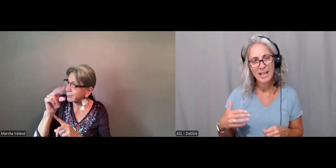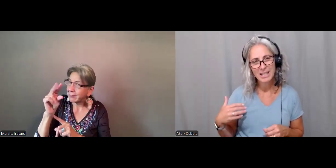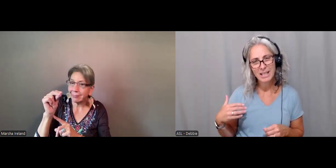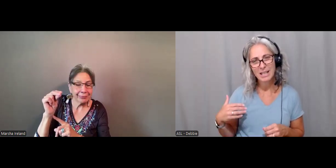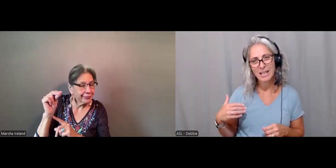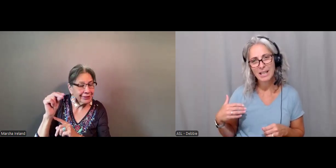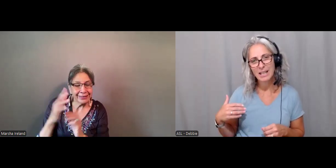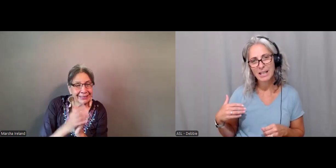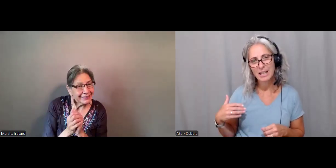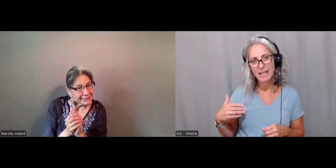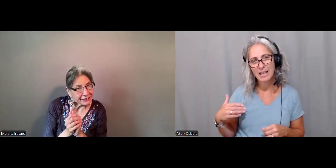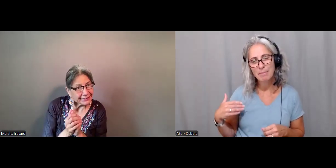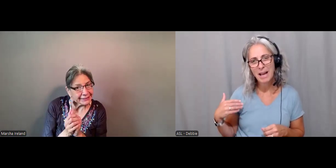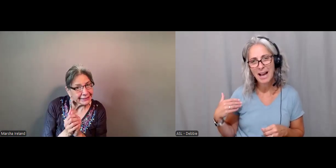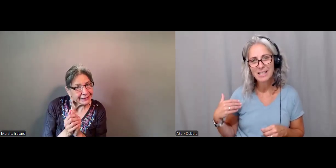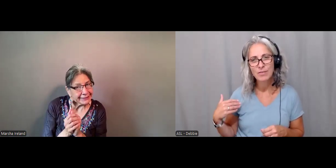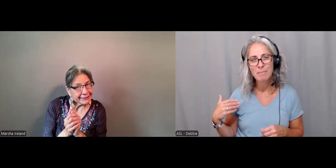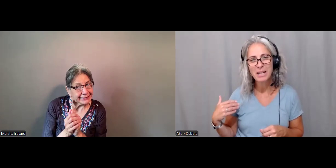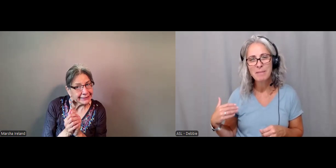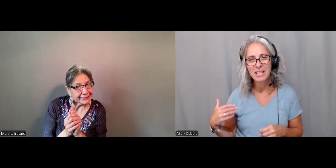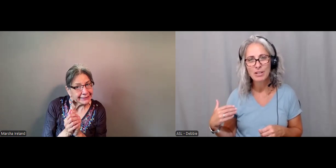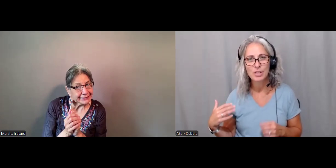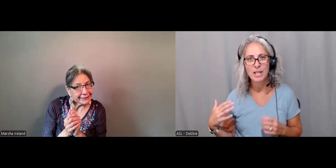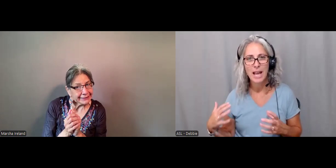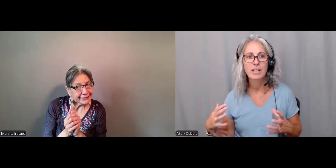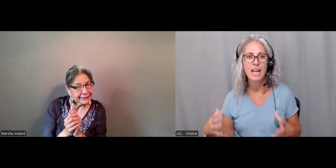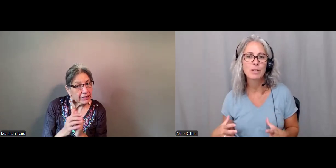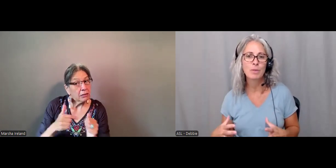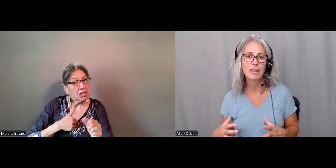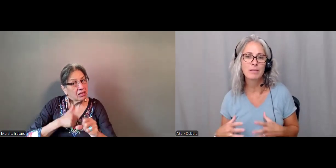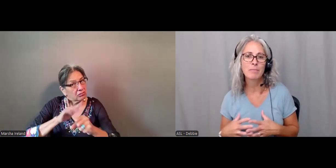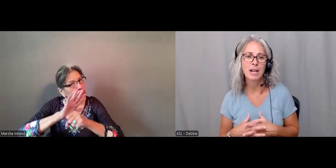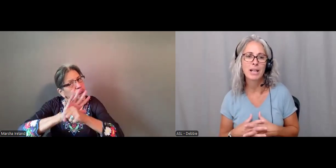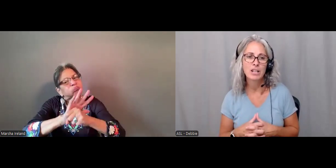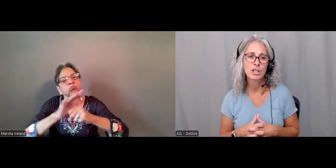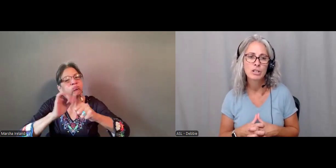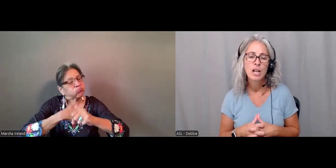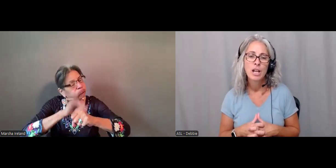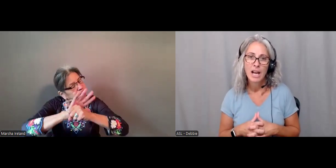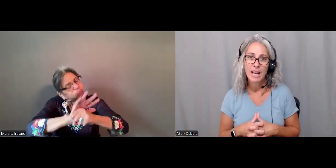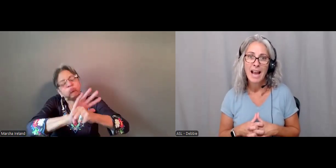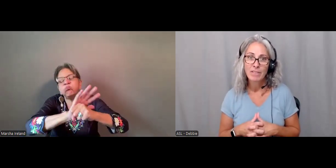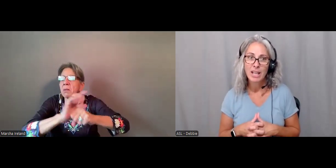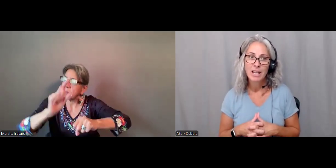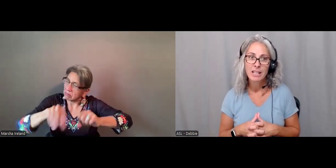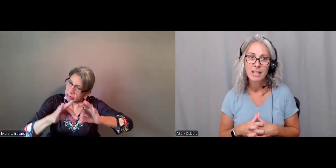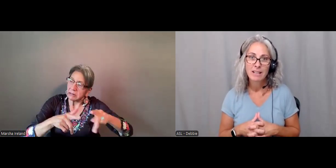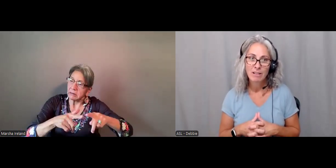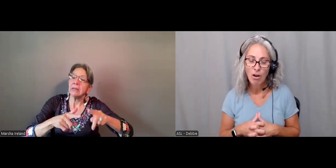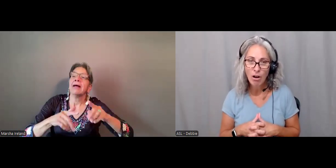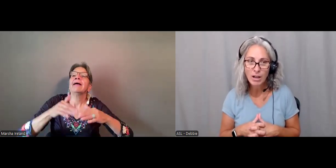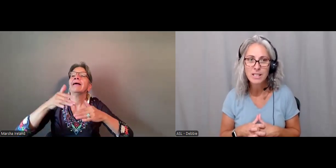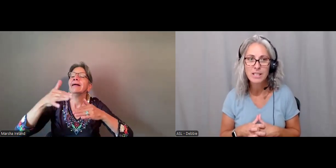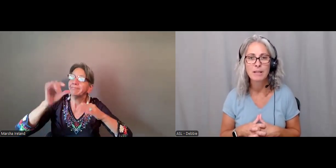who, as in the past, for many, many years, I advocated within my nation. I advocated